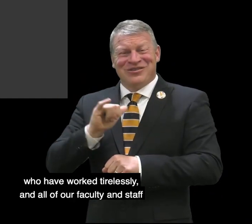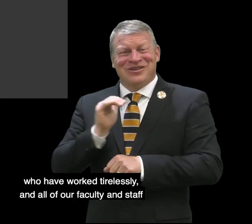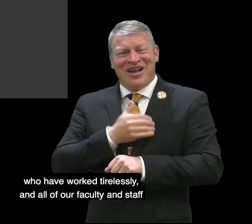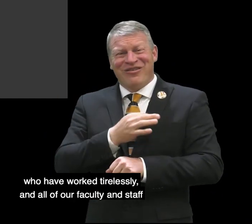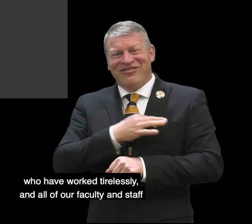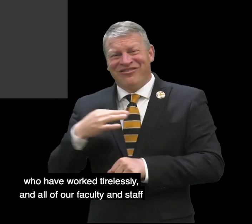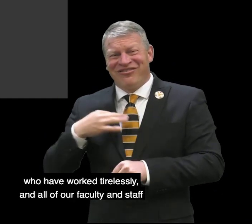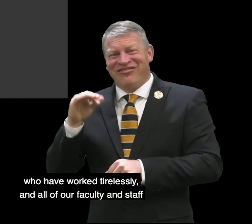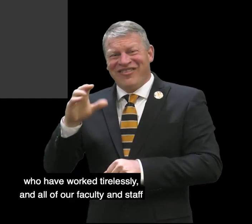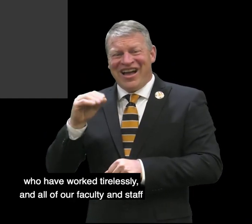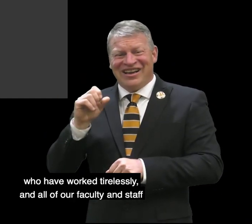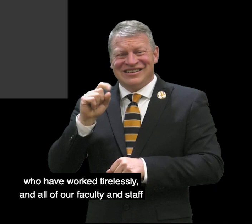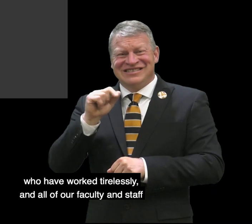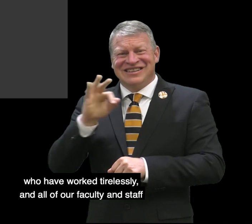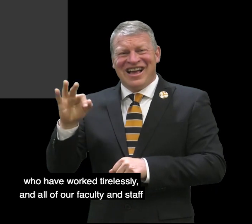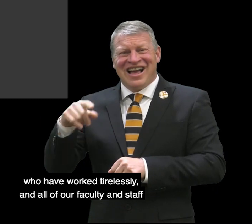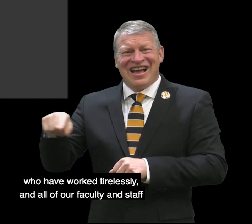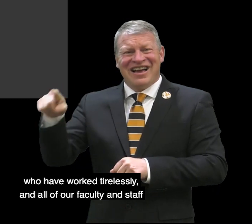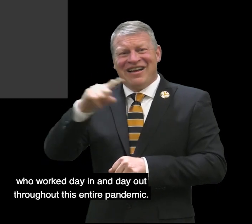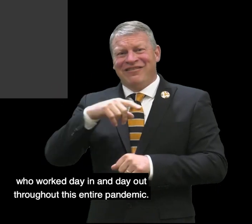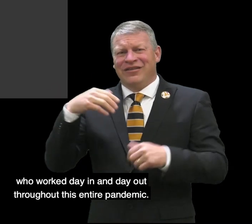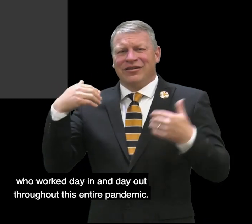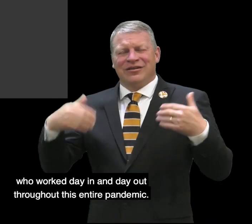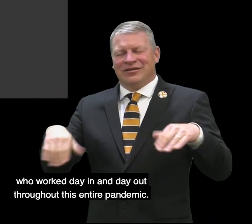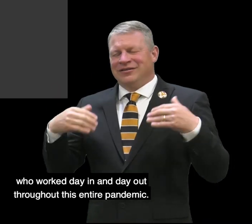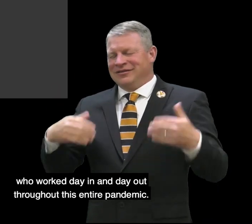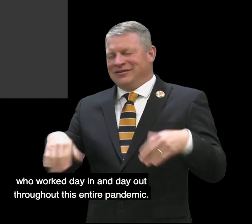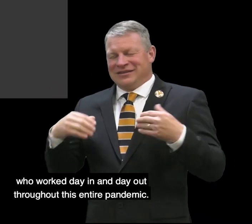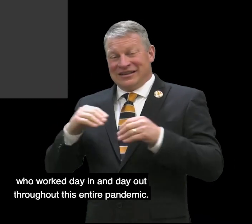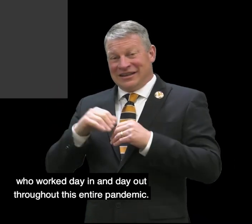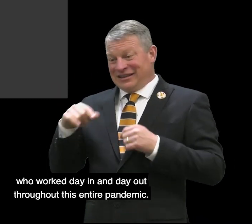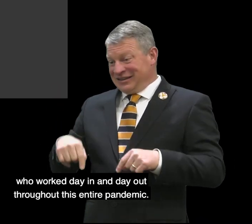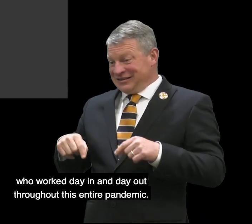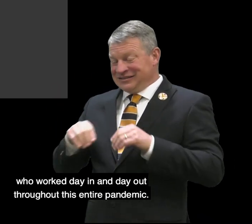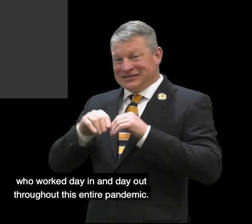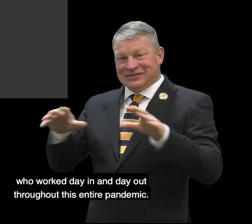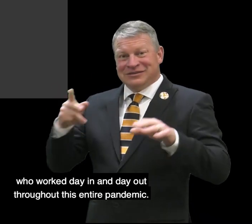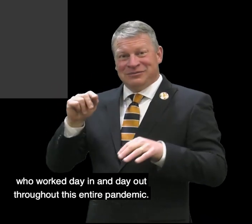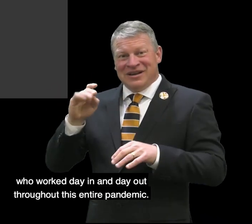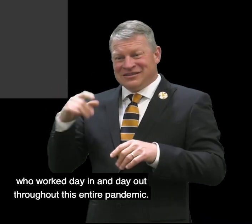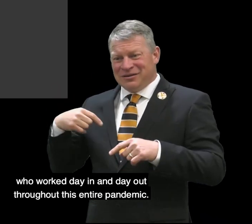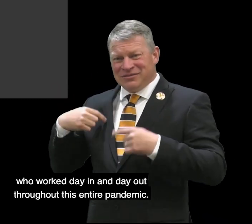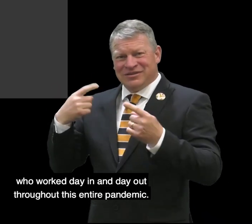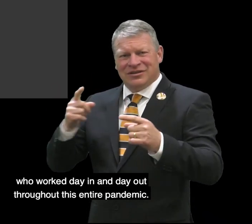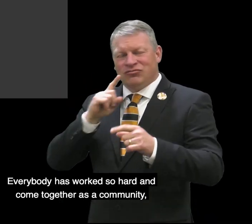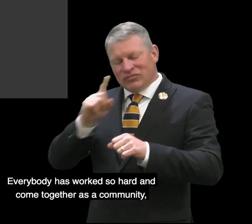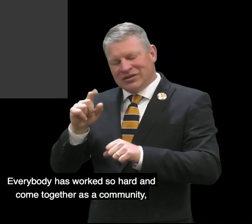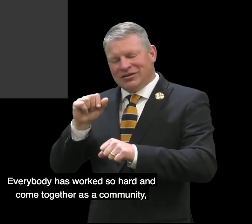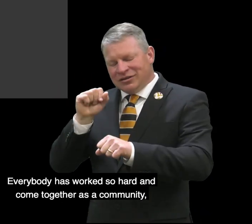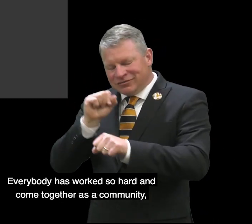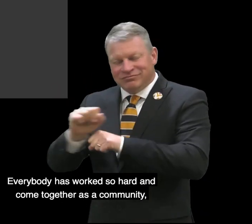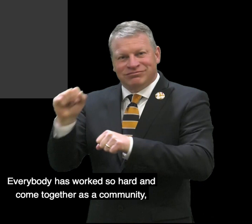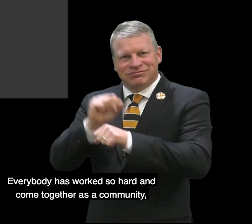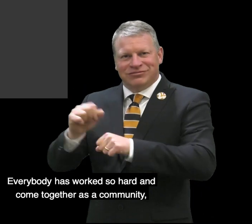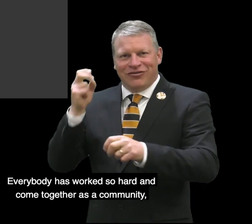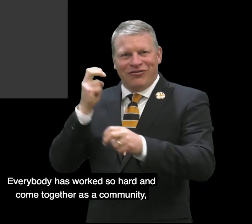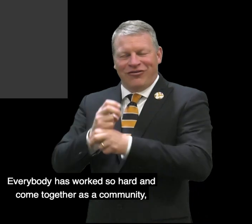worked tirelessly, and all of our faculty and staff who worked day in and day out throughout this